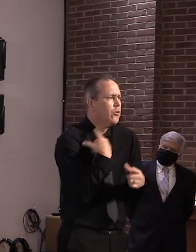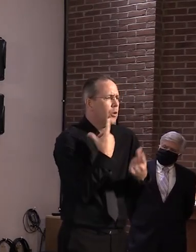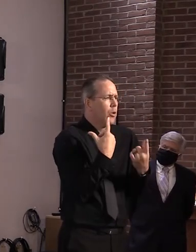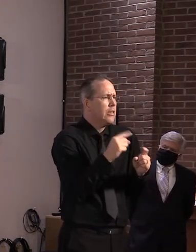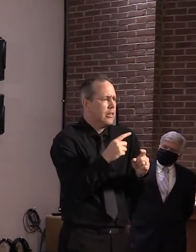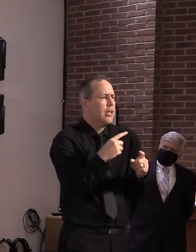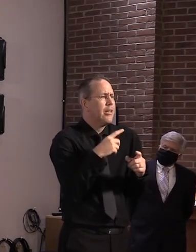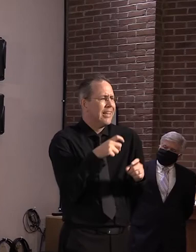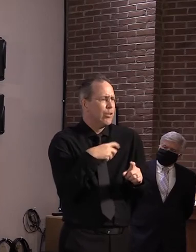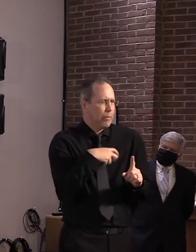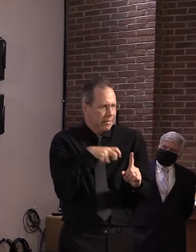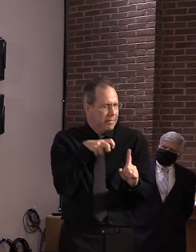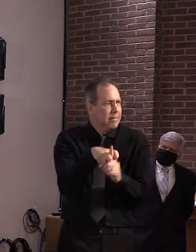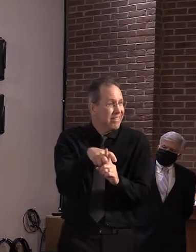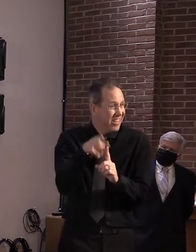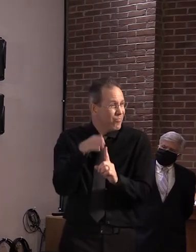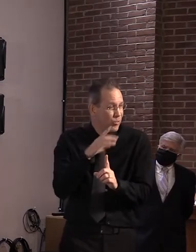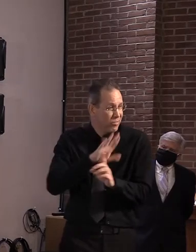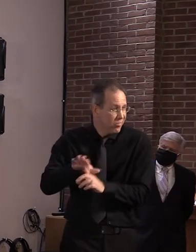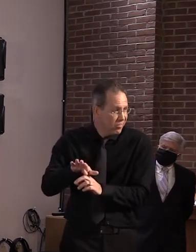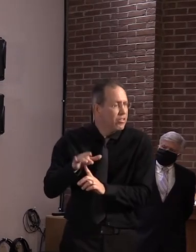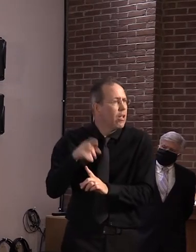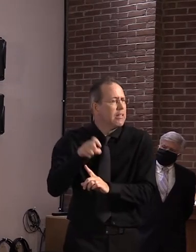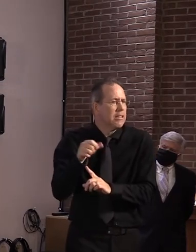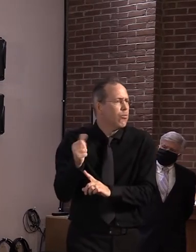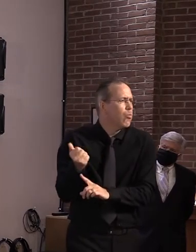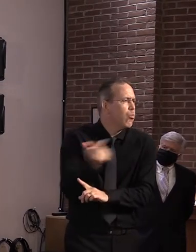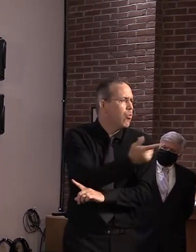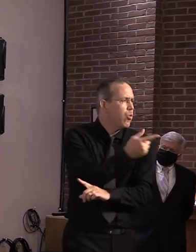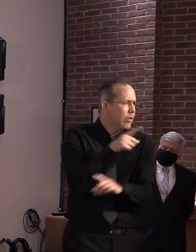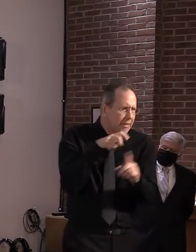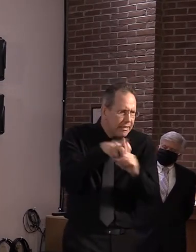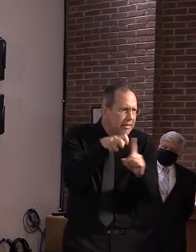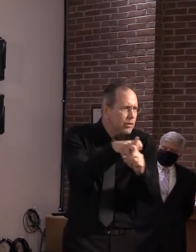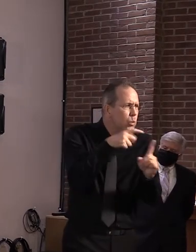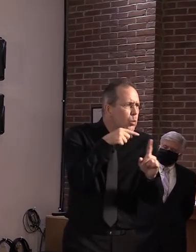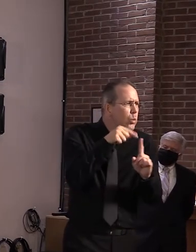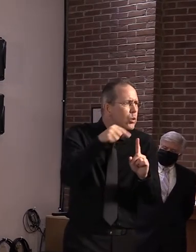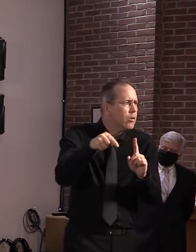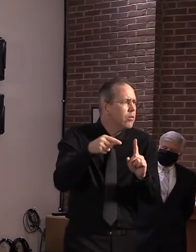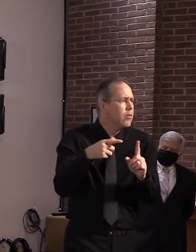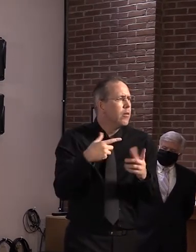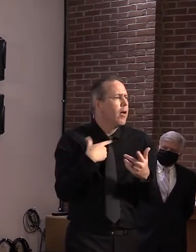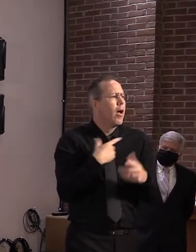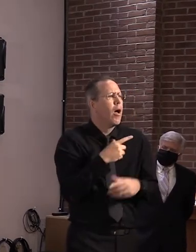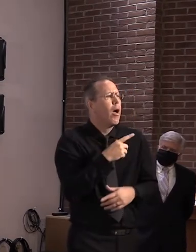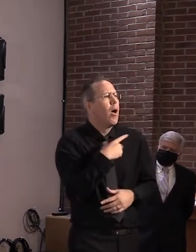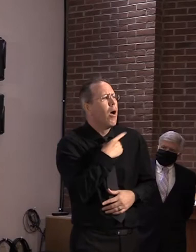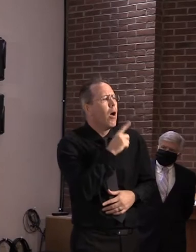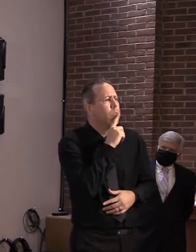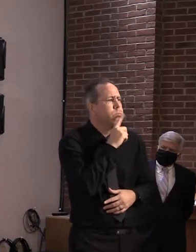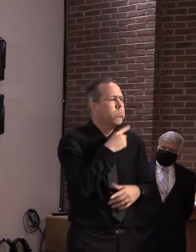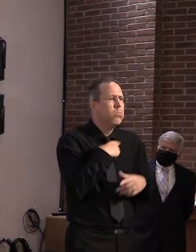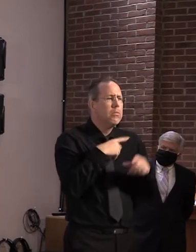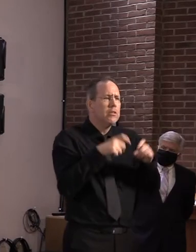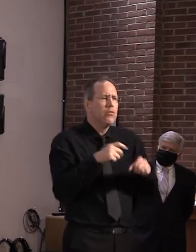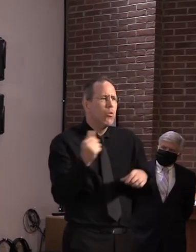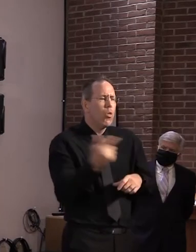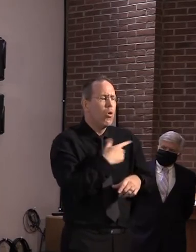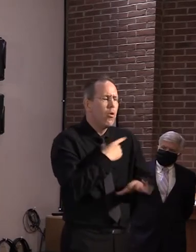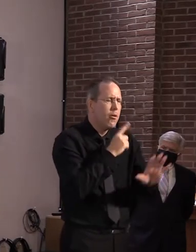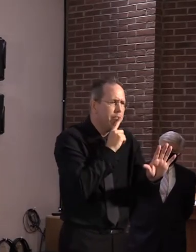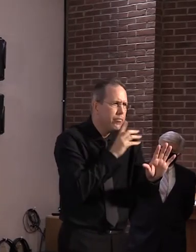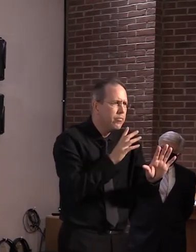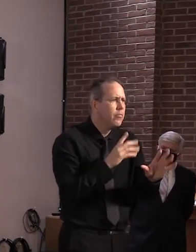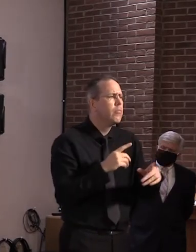tracing process and further investigation. So it does not mean this facility is not going to be totally tested. I just can't tell you at this